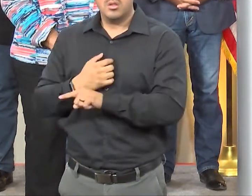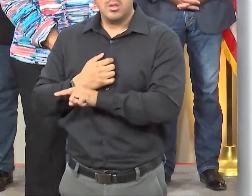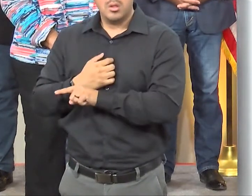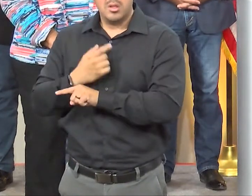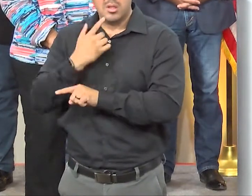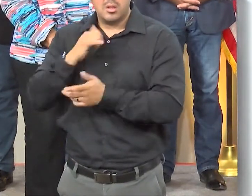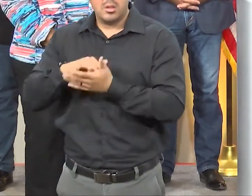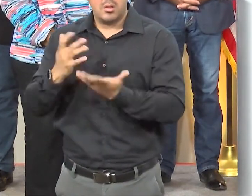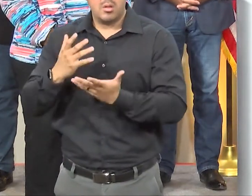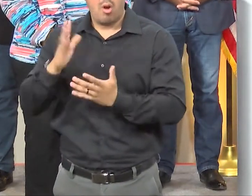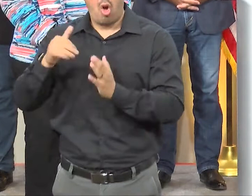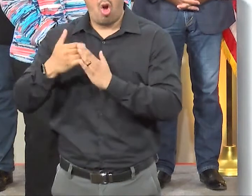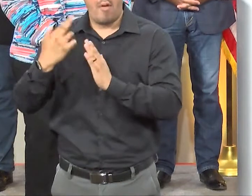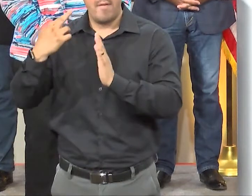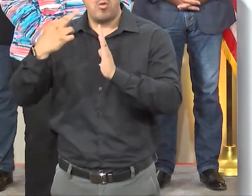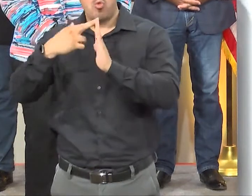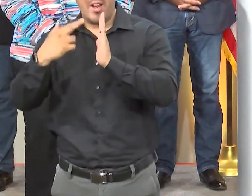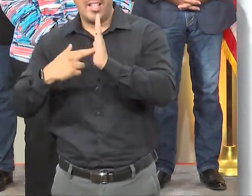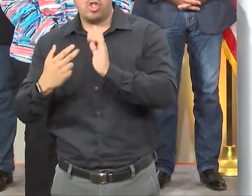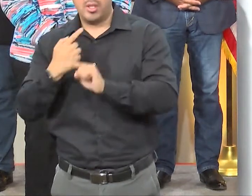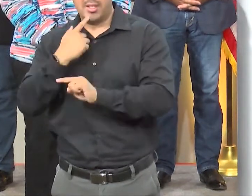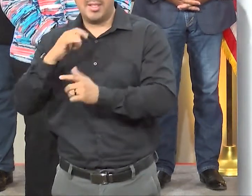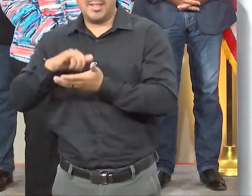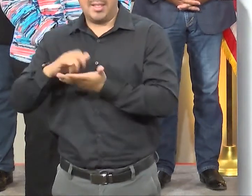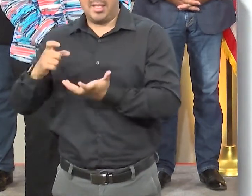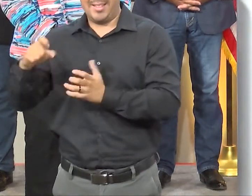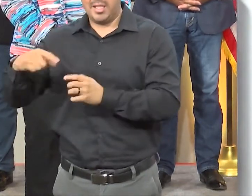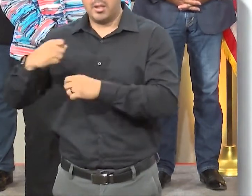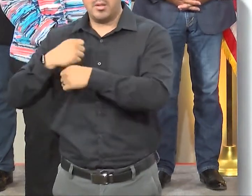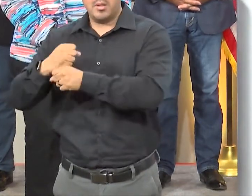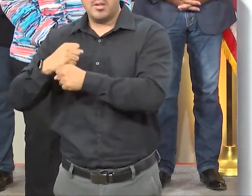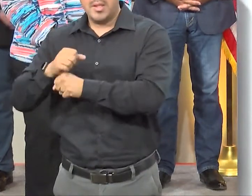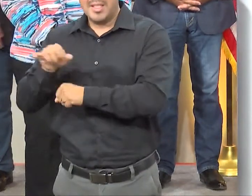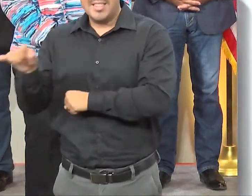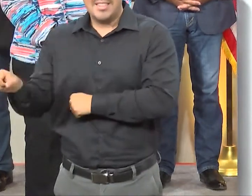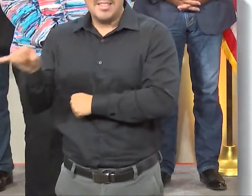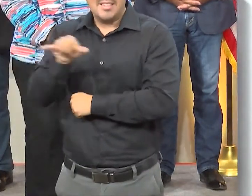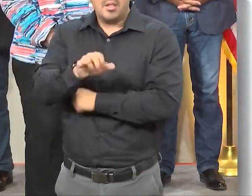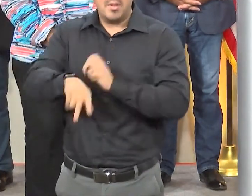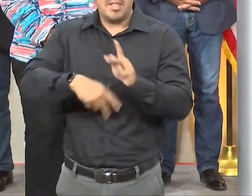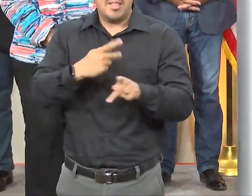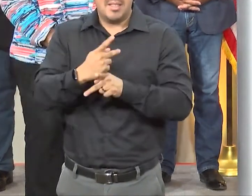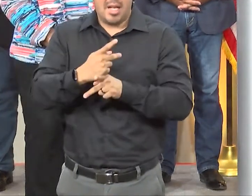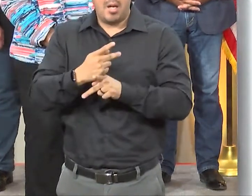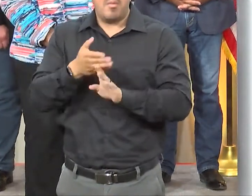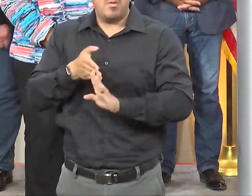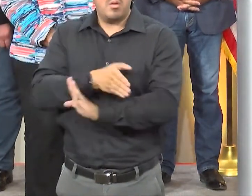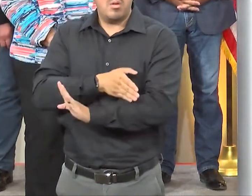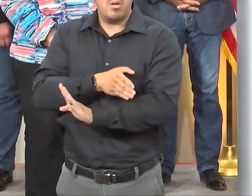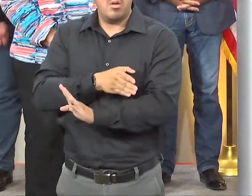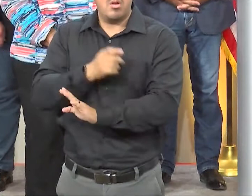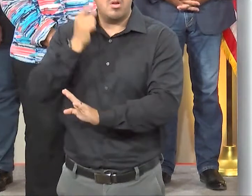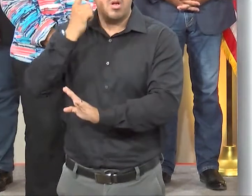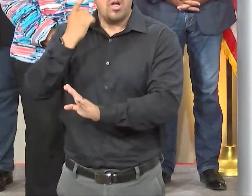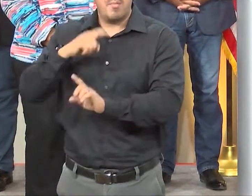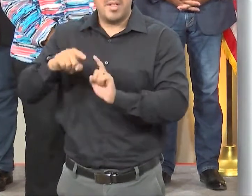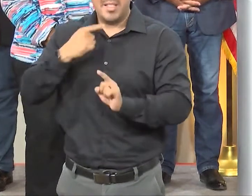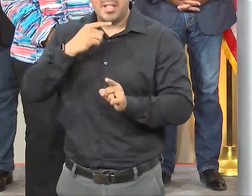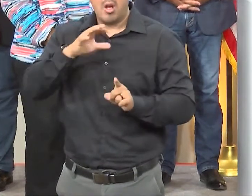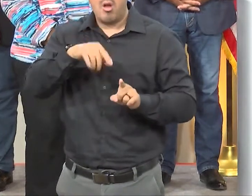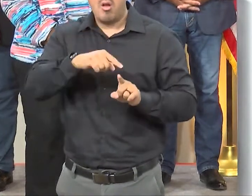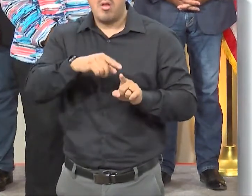because the regulations say they should build it in the similar footprint. What they told me the footprint